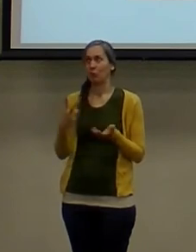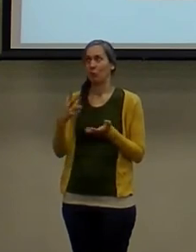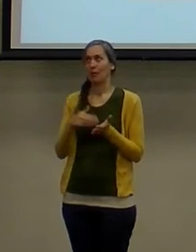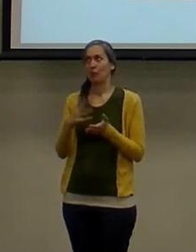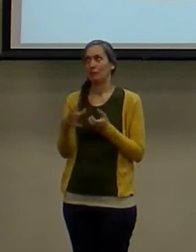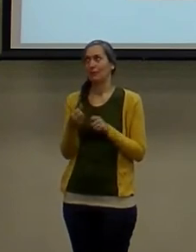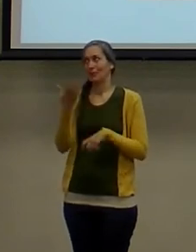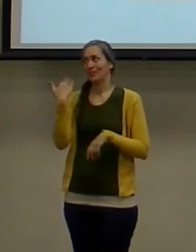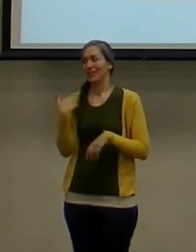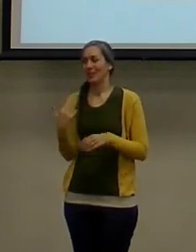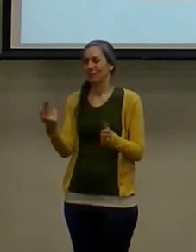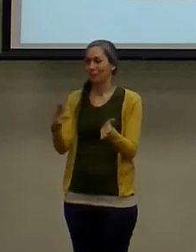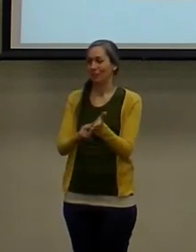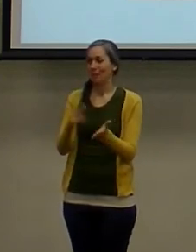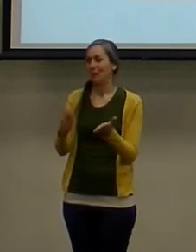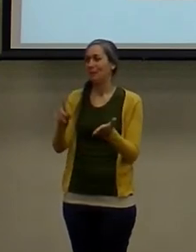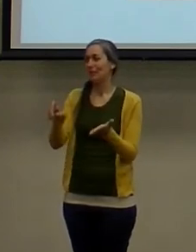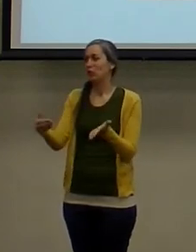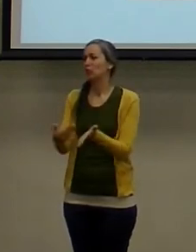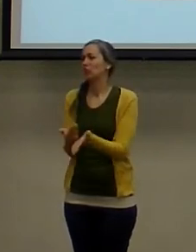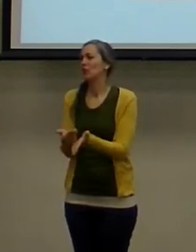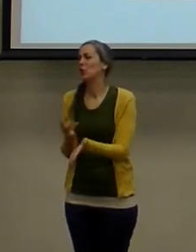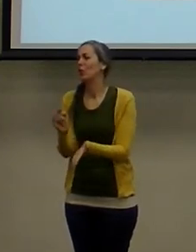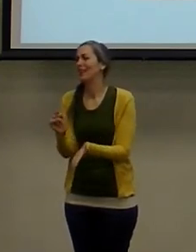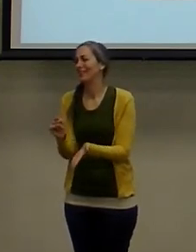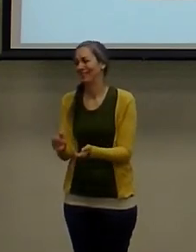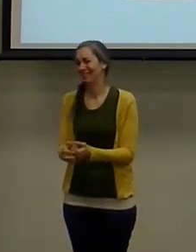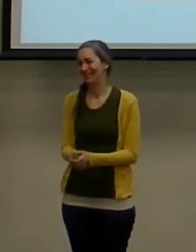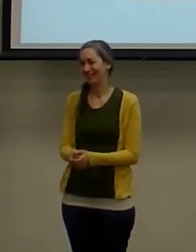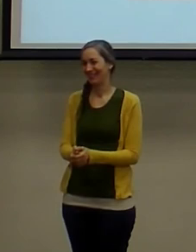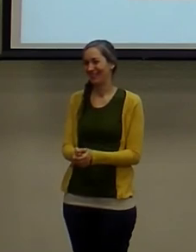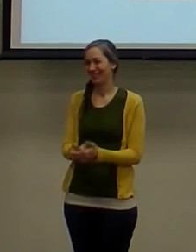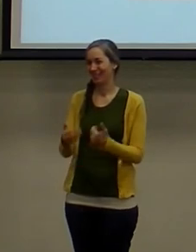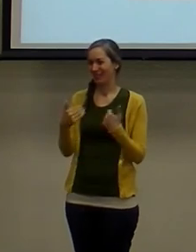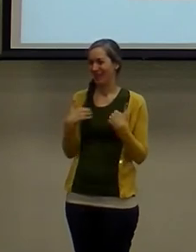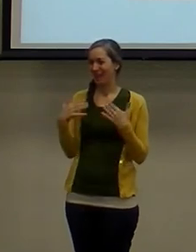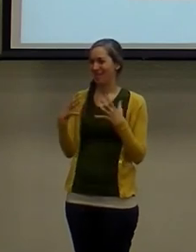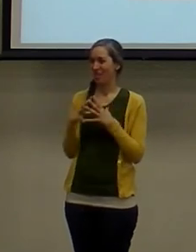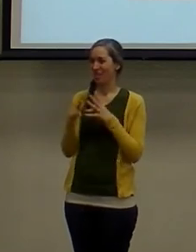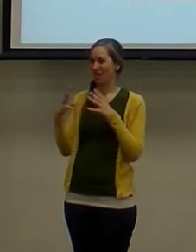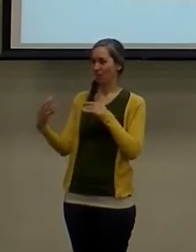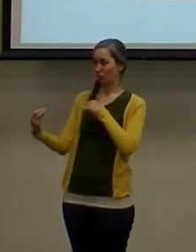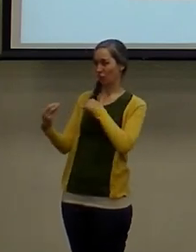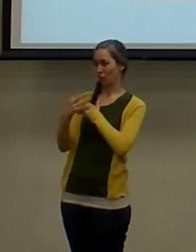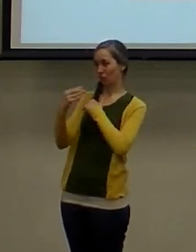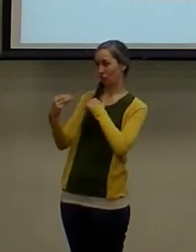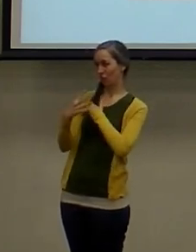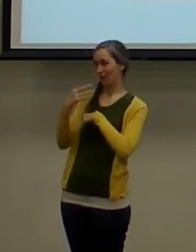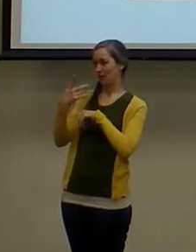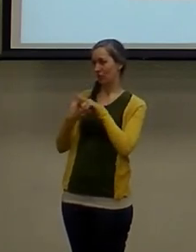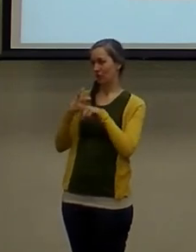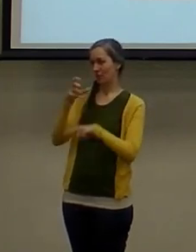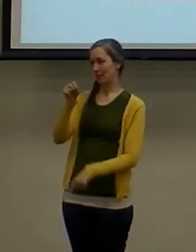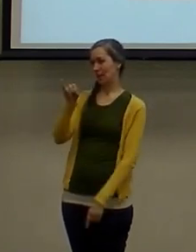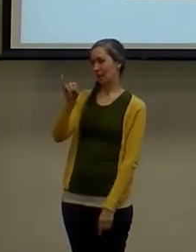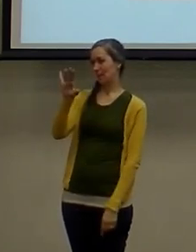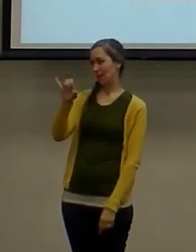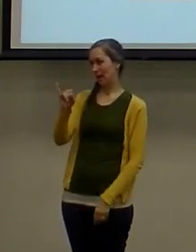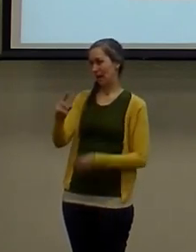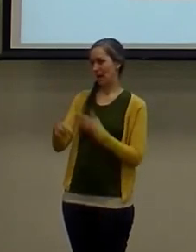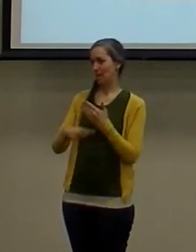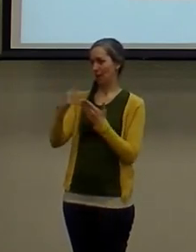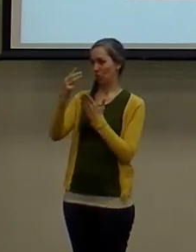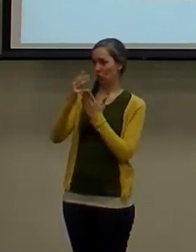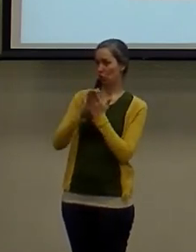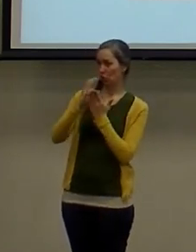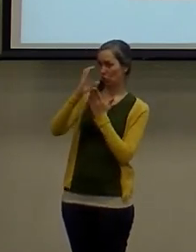that. You know, we got a lot of advices from CB on the curriculums, and you know, you